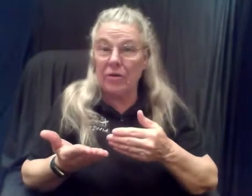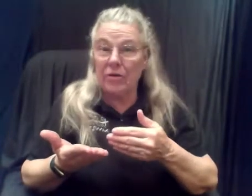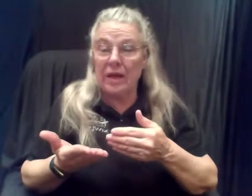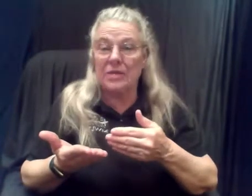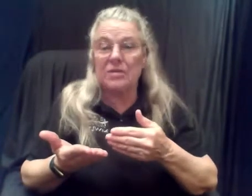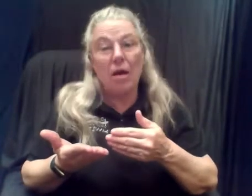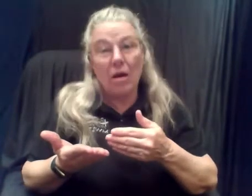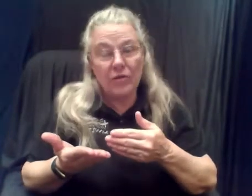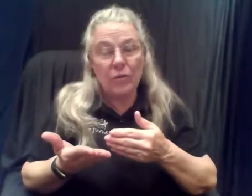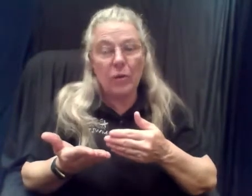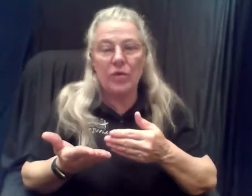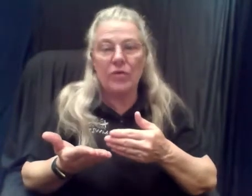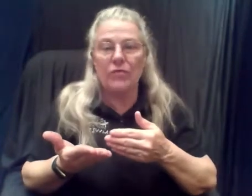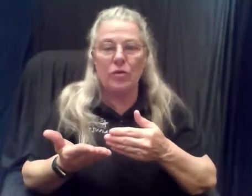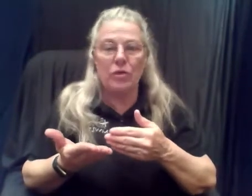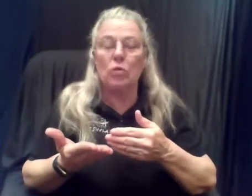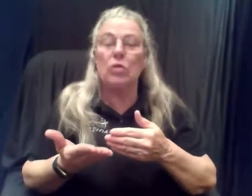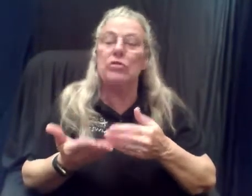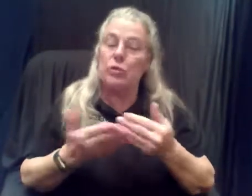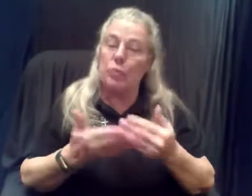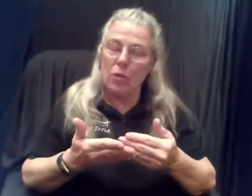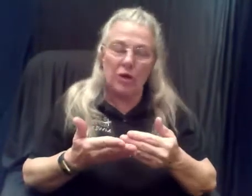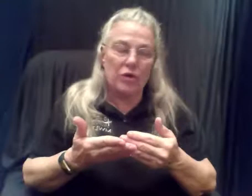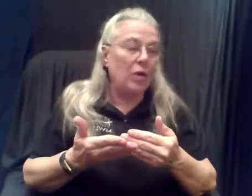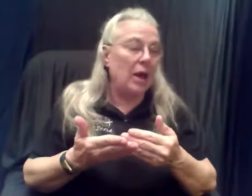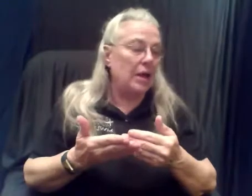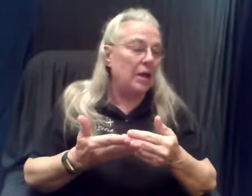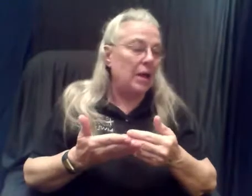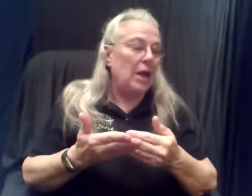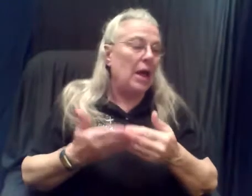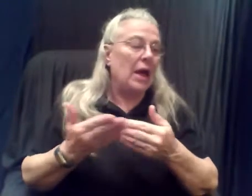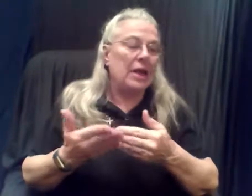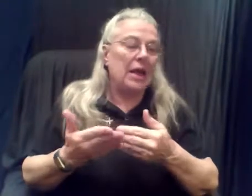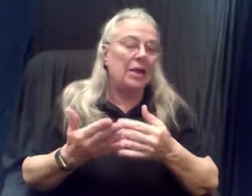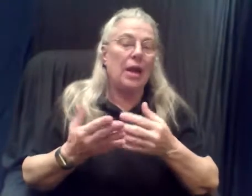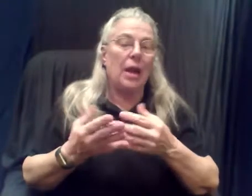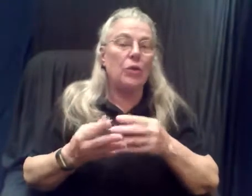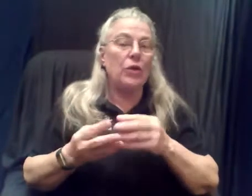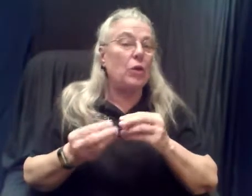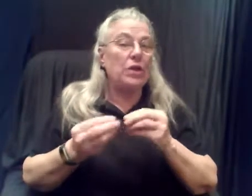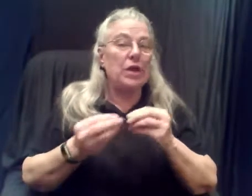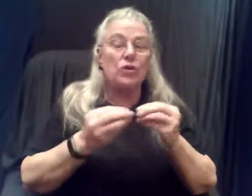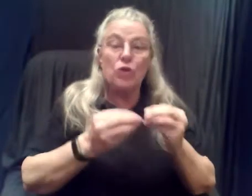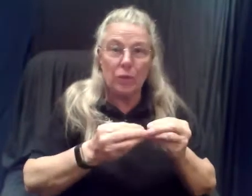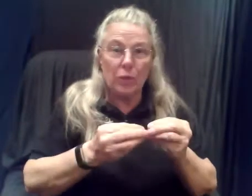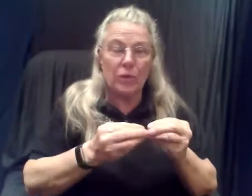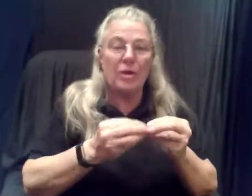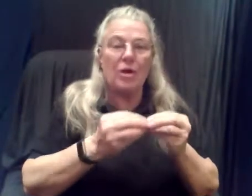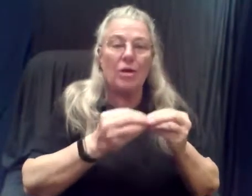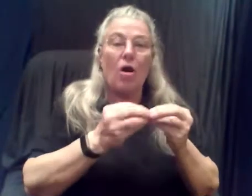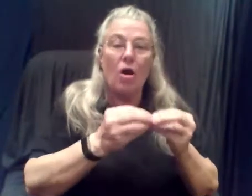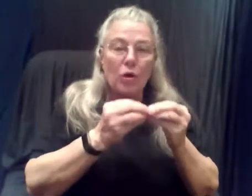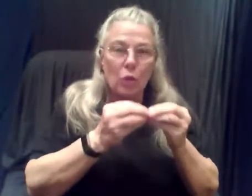is comfortable with a few of the words, you might want to try it. Again, I'm only going to interpret the harder